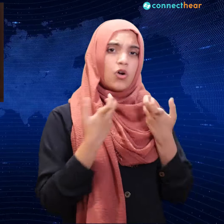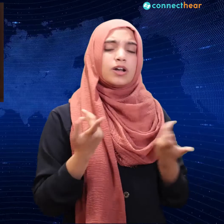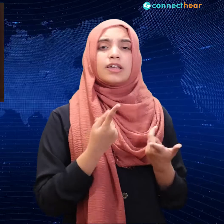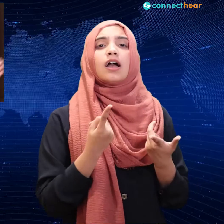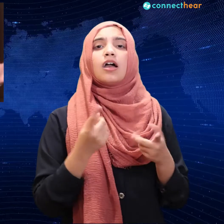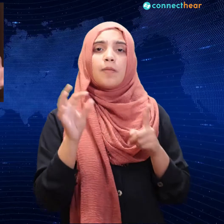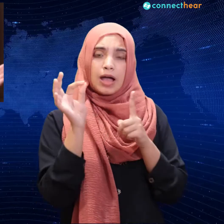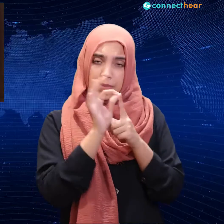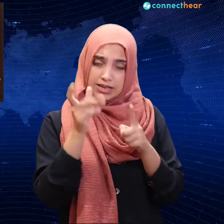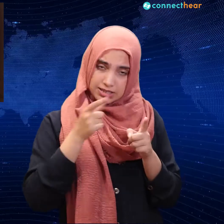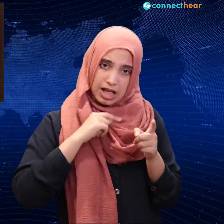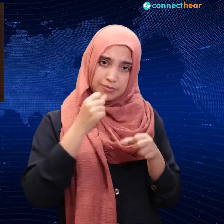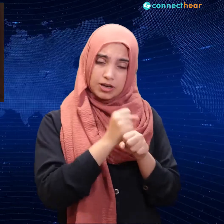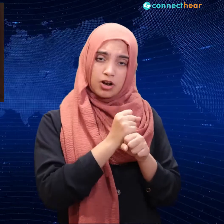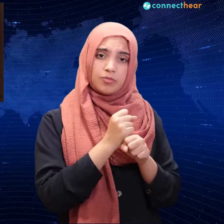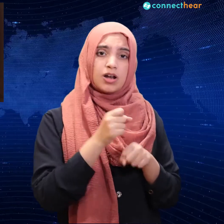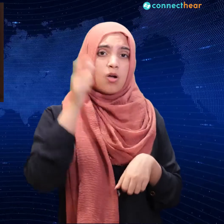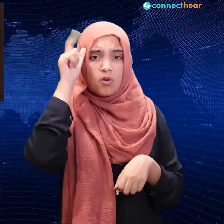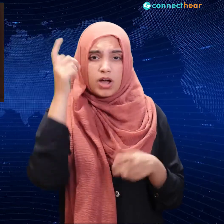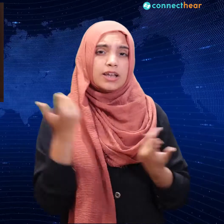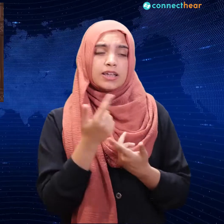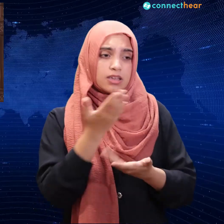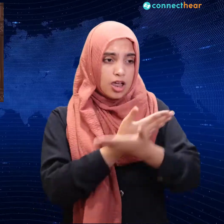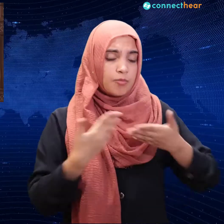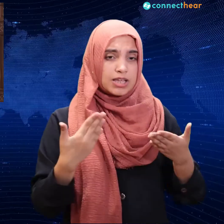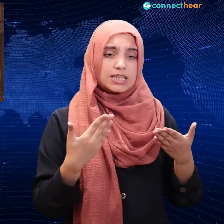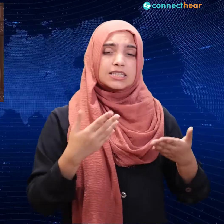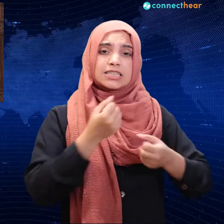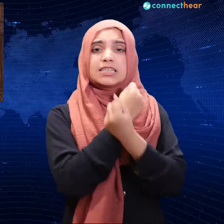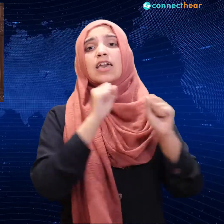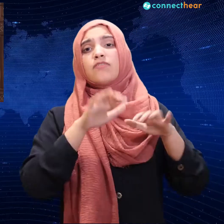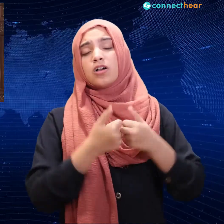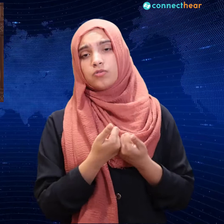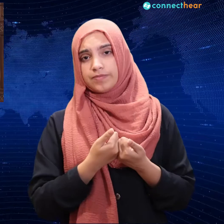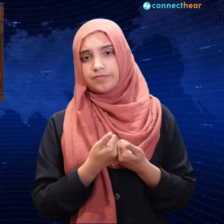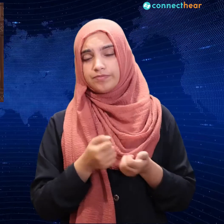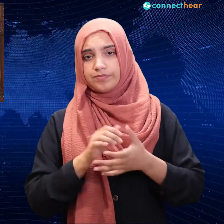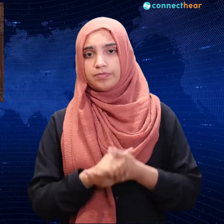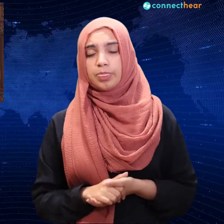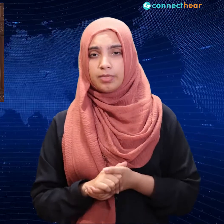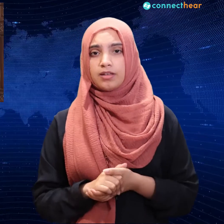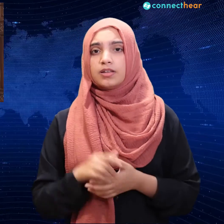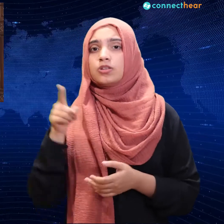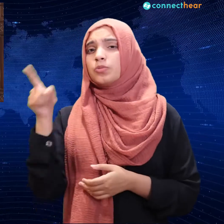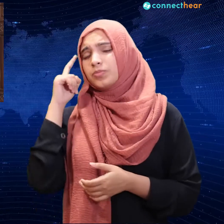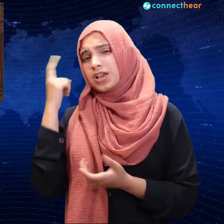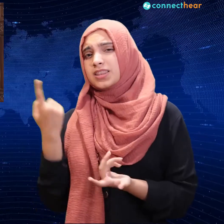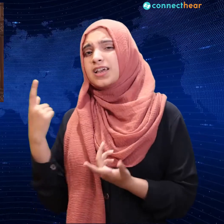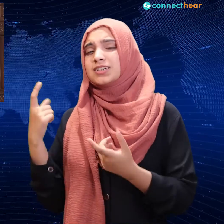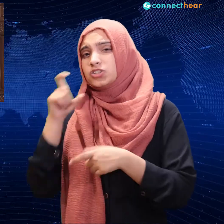there was this worry that we would be hemmed in from both sides. Does it worry you, the anti-China protests that you're seeing here